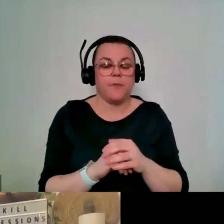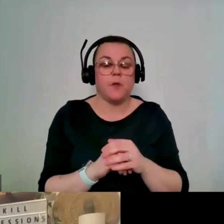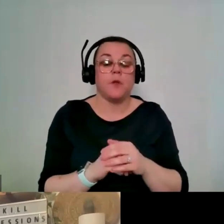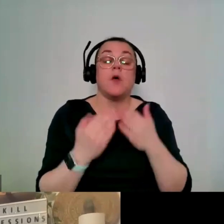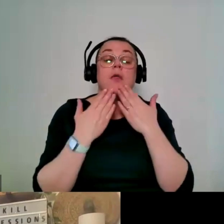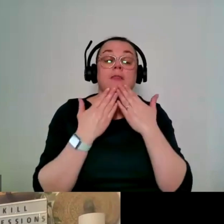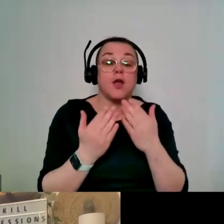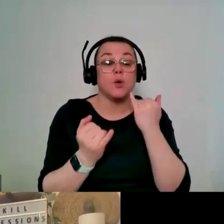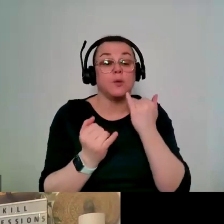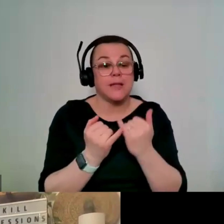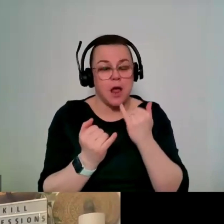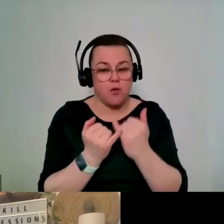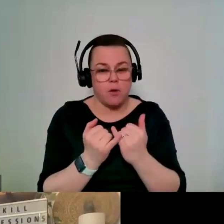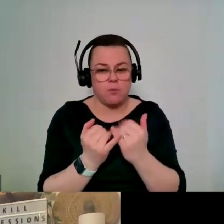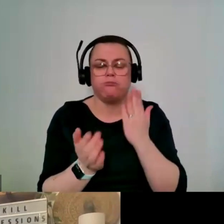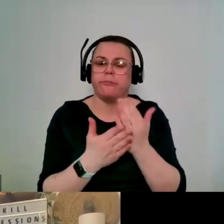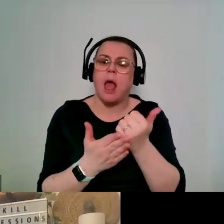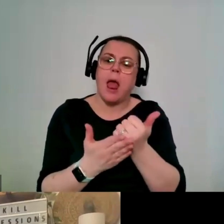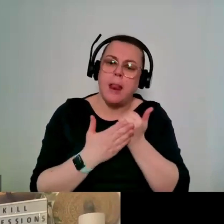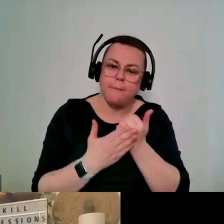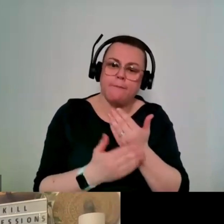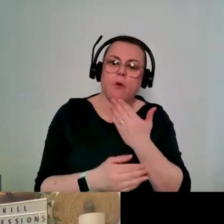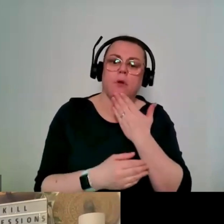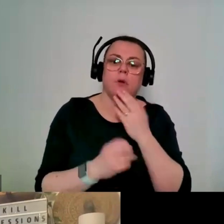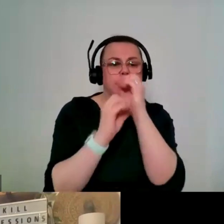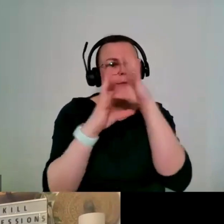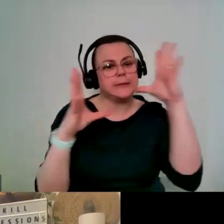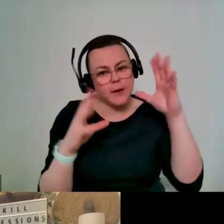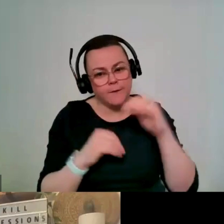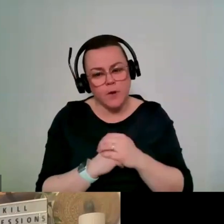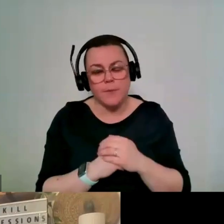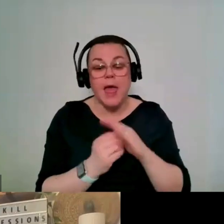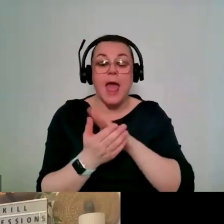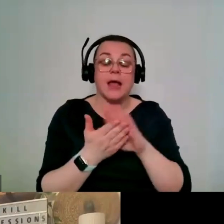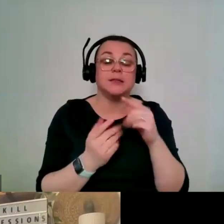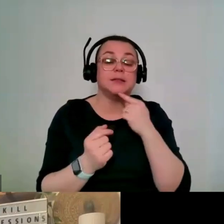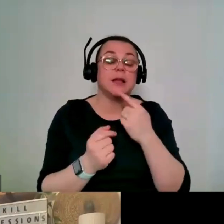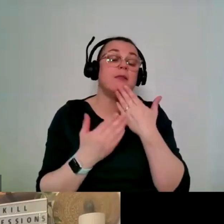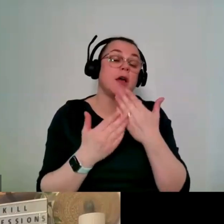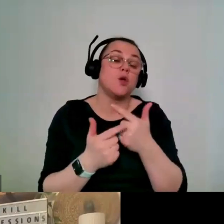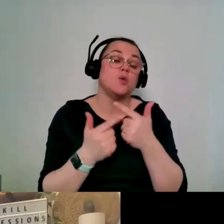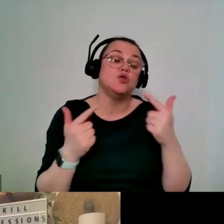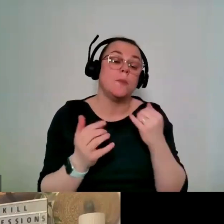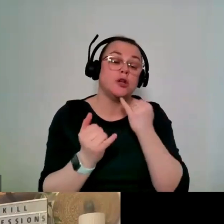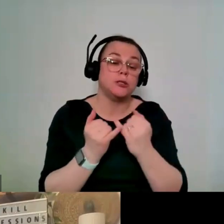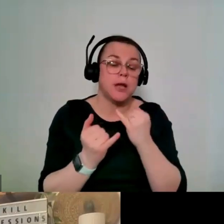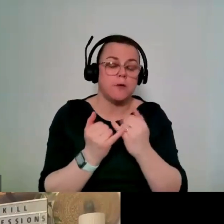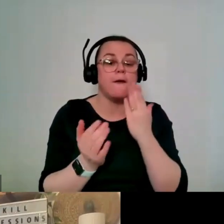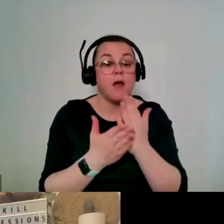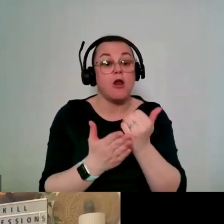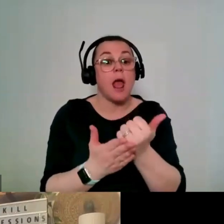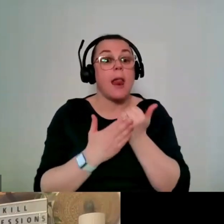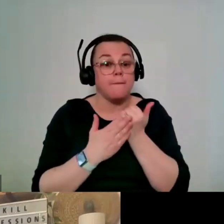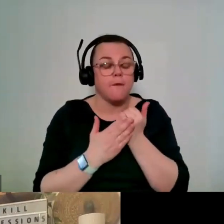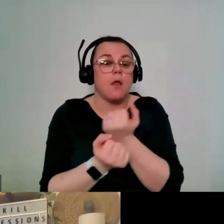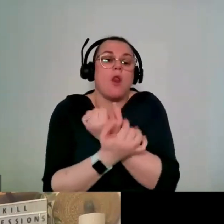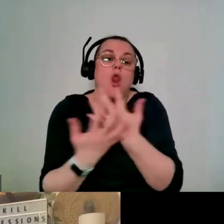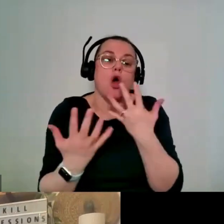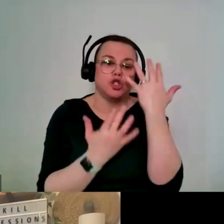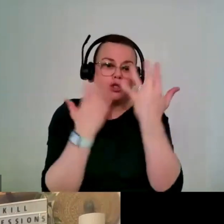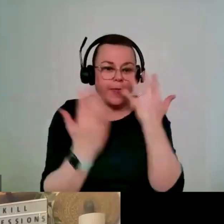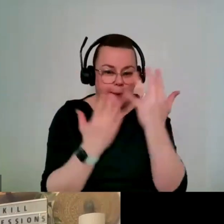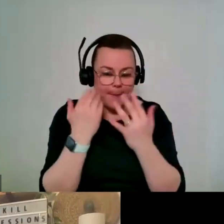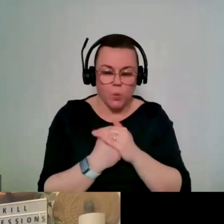thank you, Sarah. So helpful and insightful. Hazel says, thank you so much, Sarah. Very helpful and lots to think